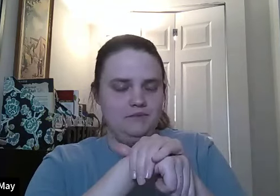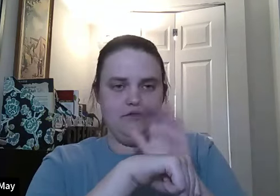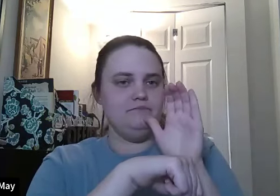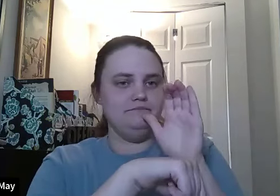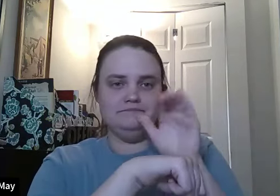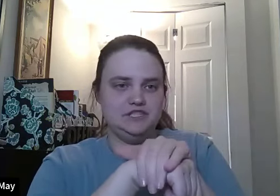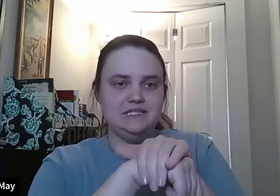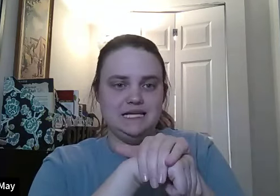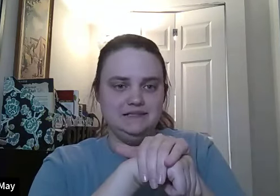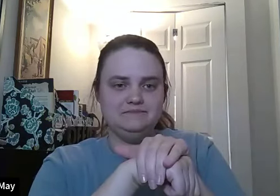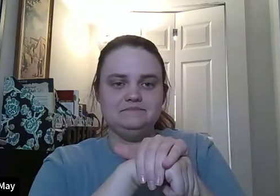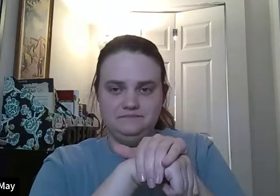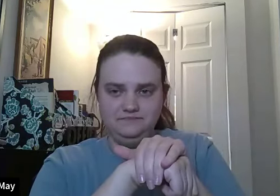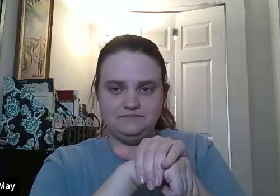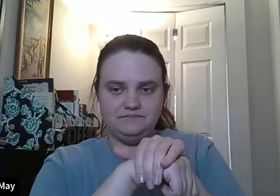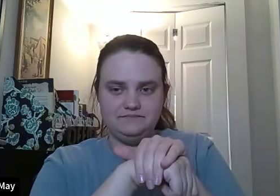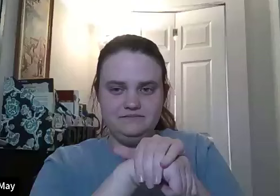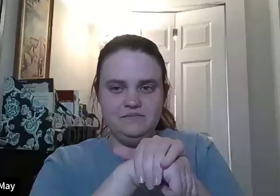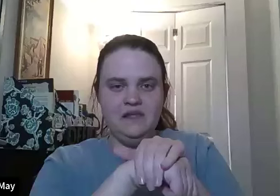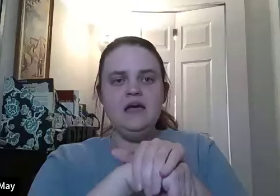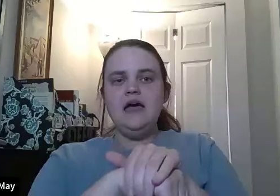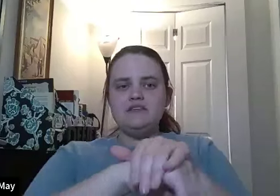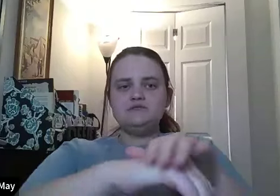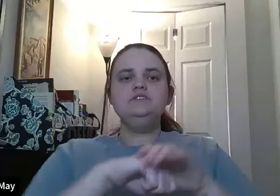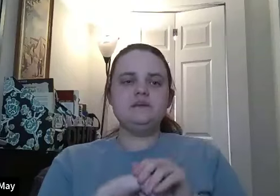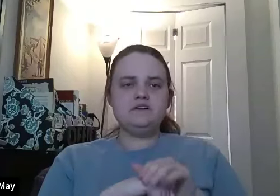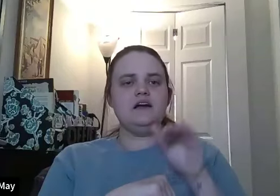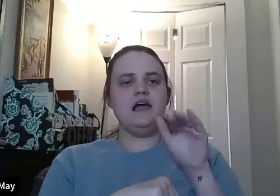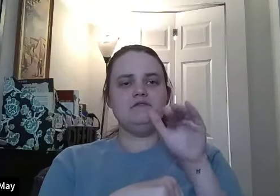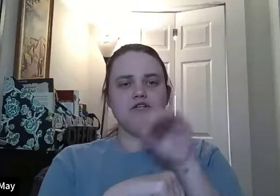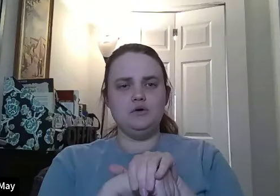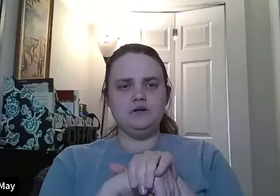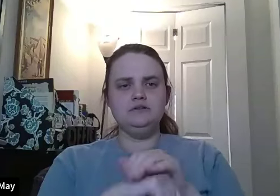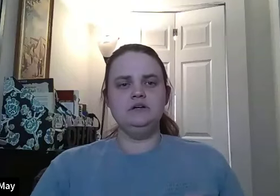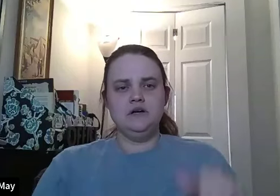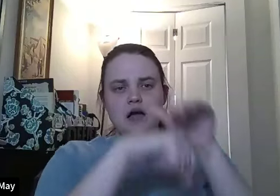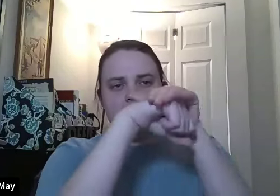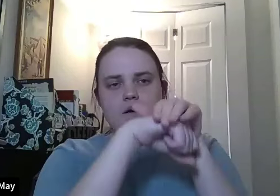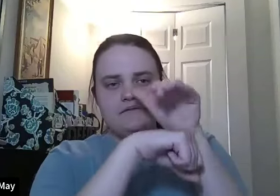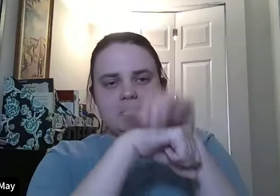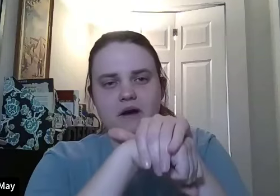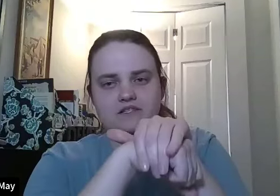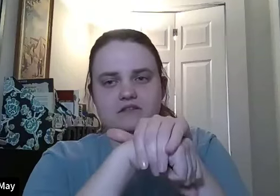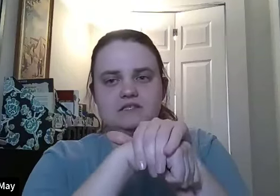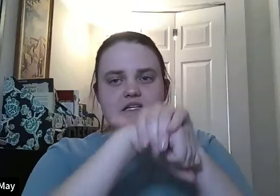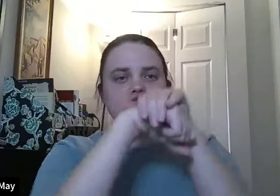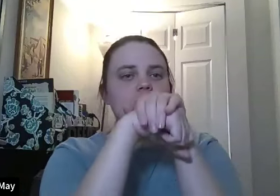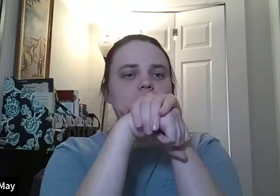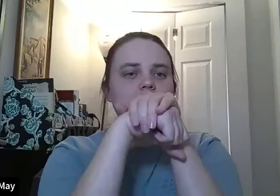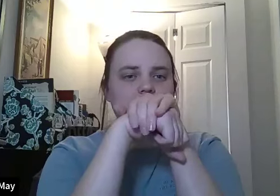doing that. Just night. And this one you typically kind of have lower. I know I'm having it up high so you can see it. So don't worry about